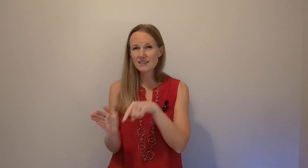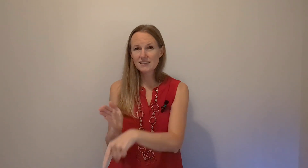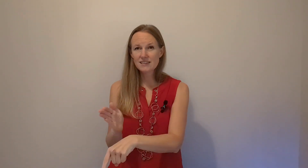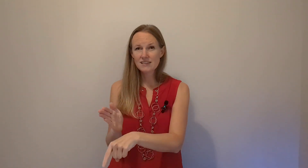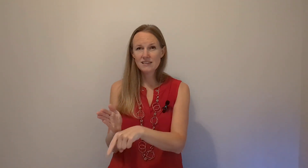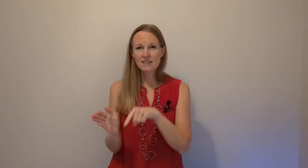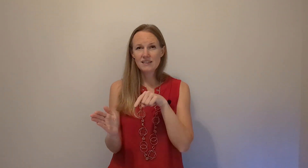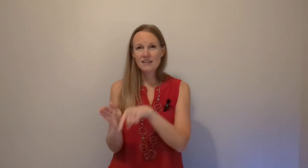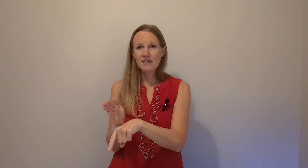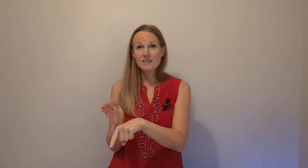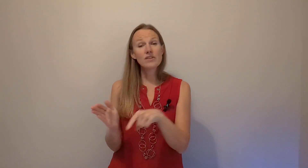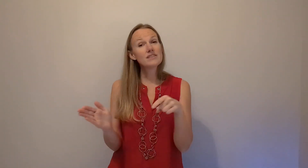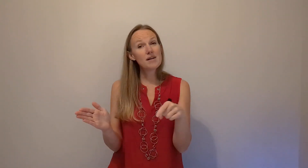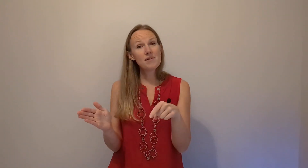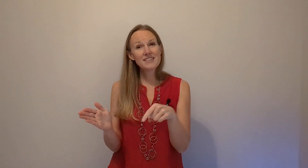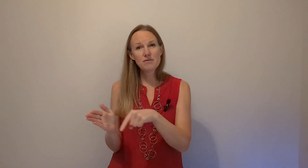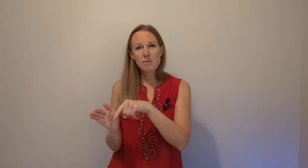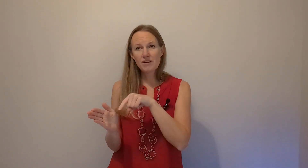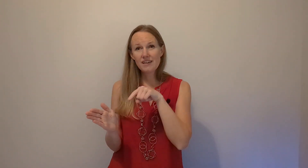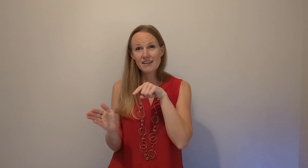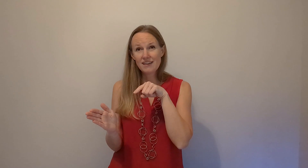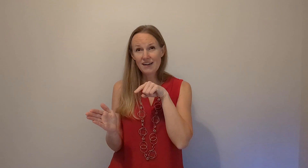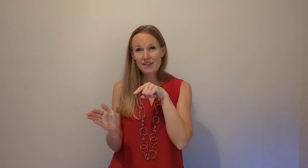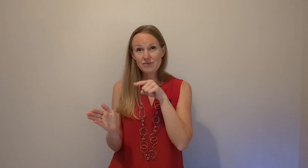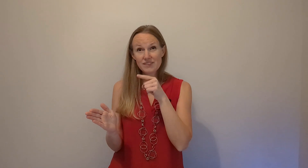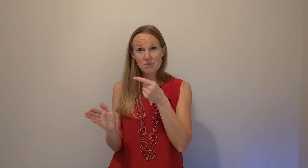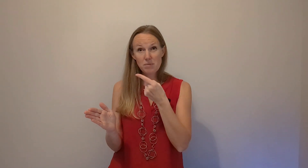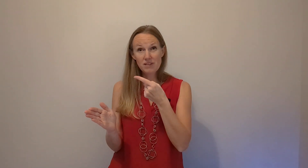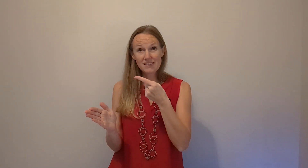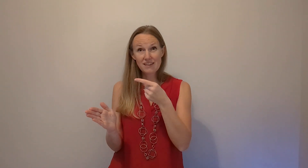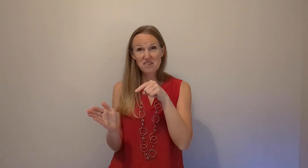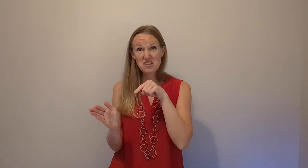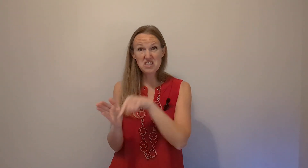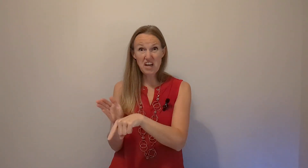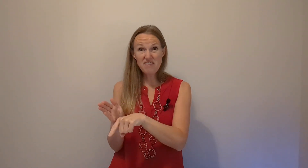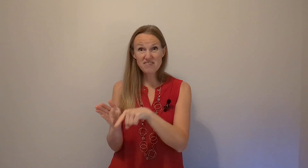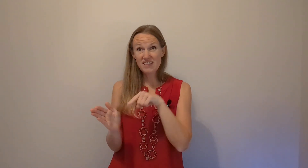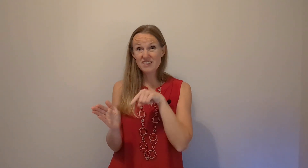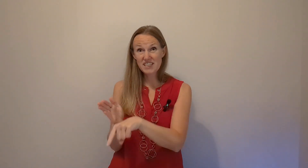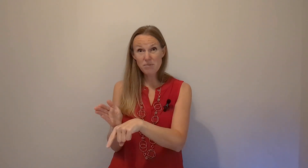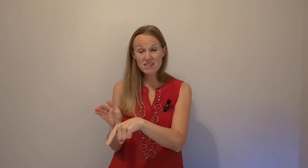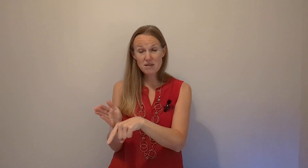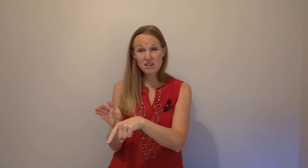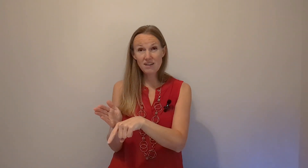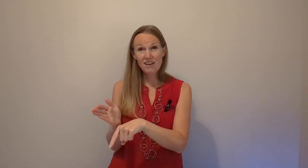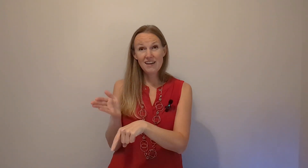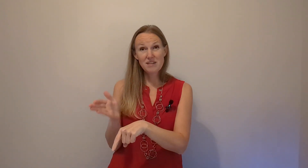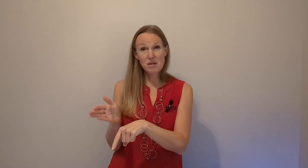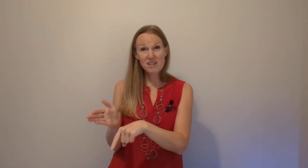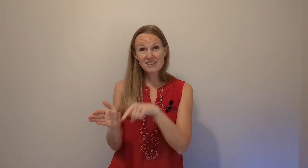killed. So there's a couple ways to remember it. Some people like to think of this as a knife and you're stabbing someone. And then maybe this